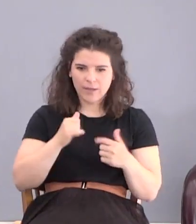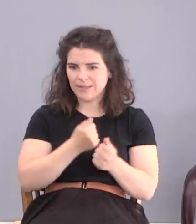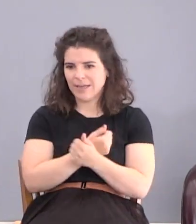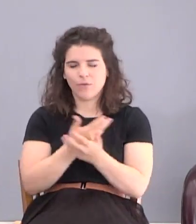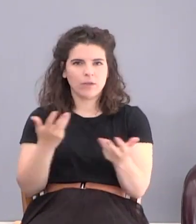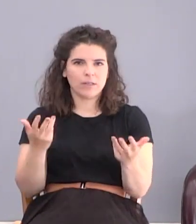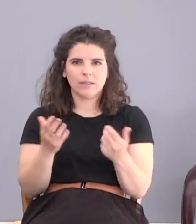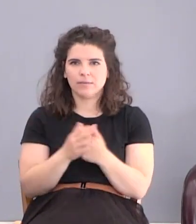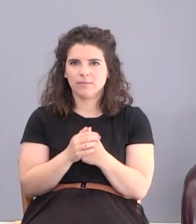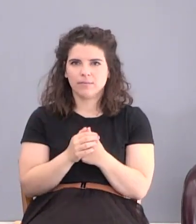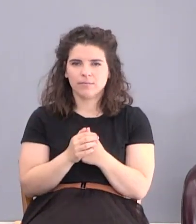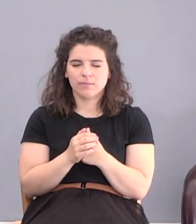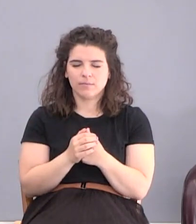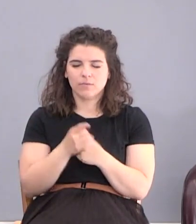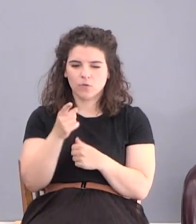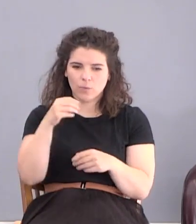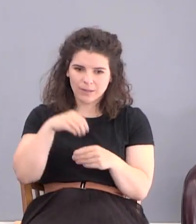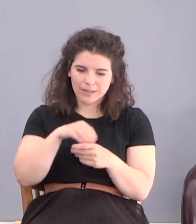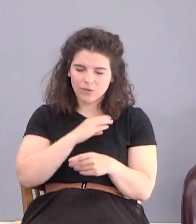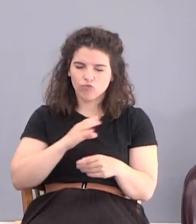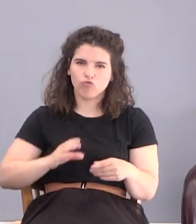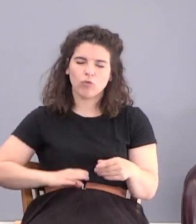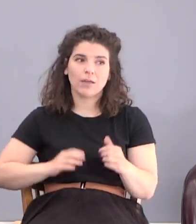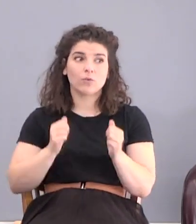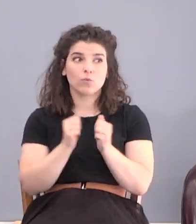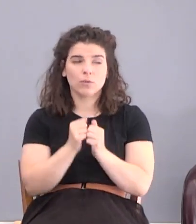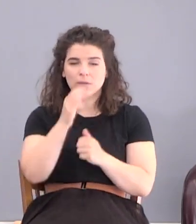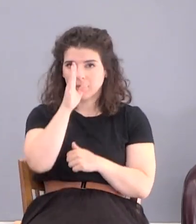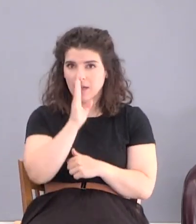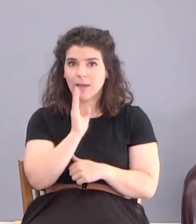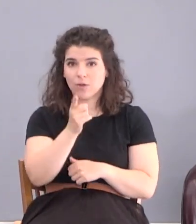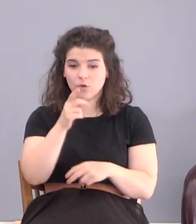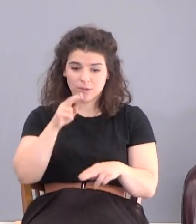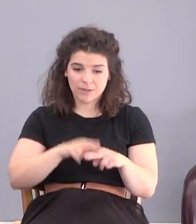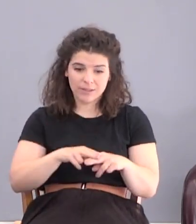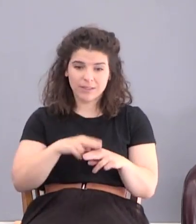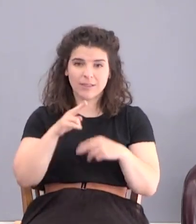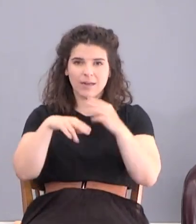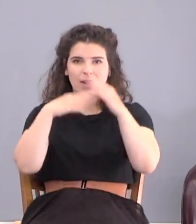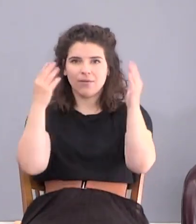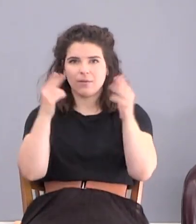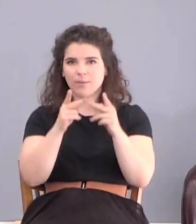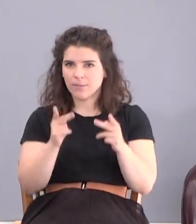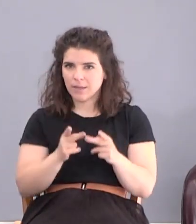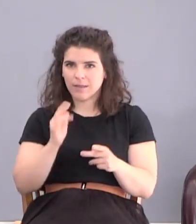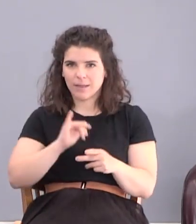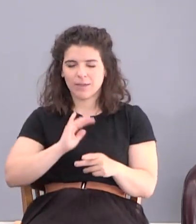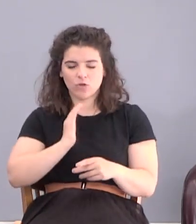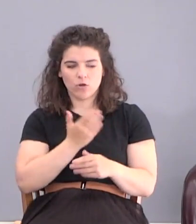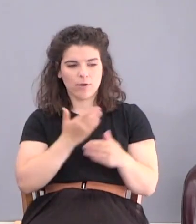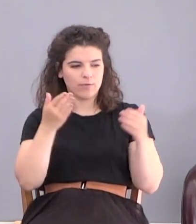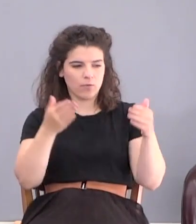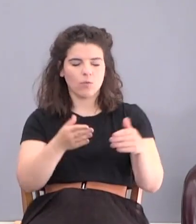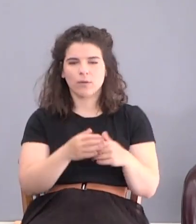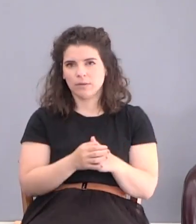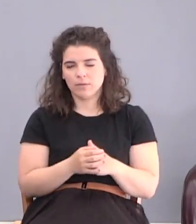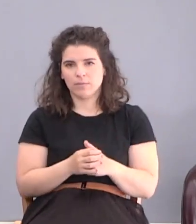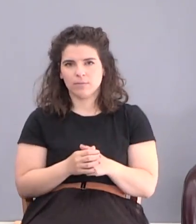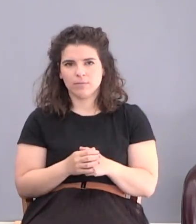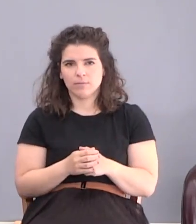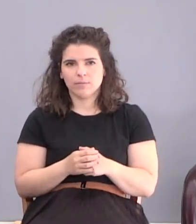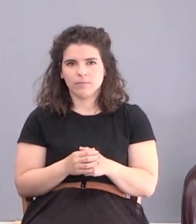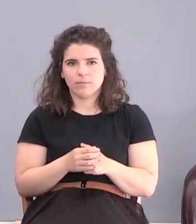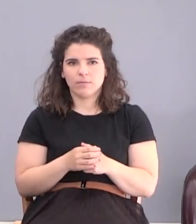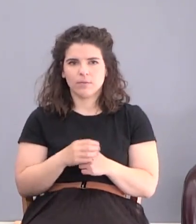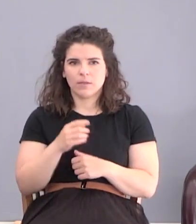everything. You are in Christ with God, and you're seated in heavenly places. That's where our focus should be. Because